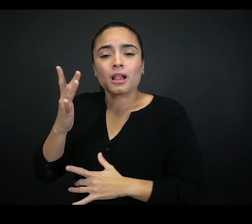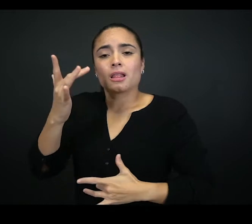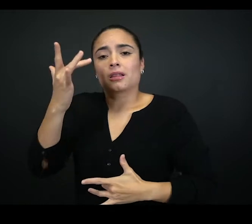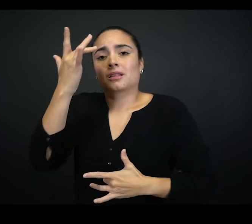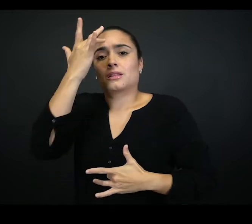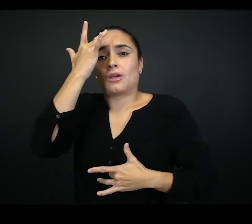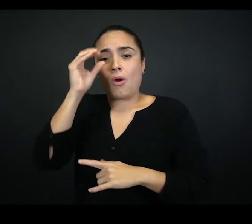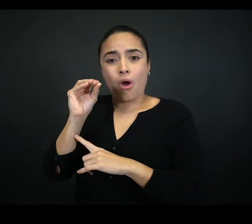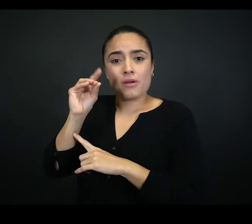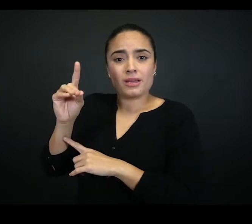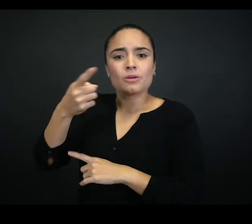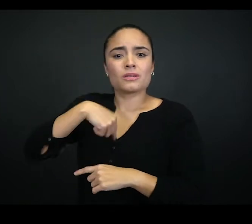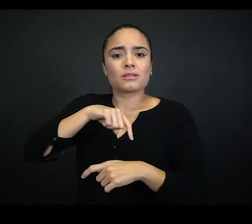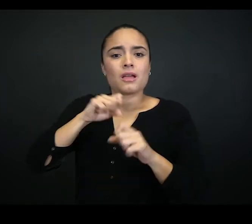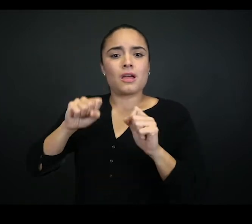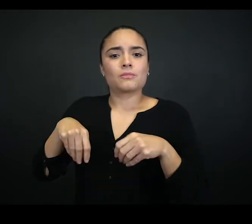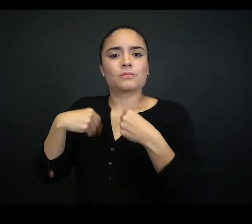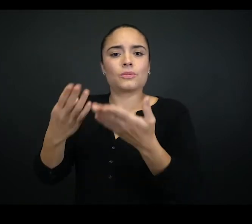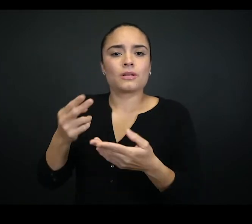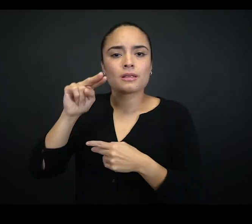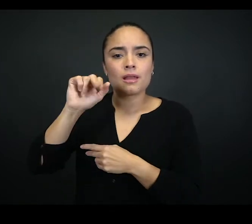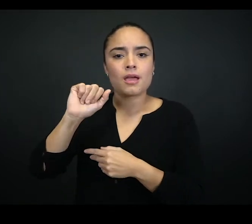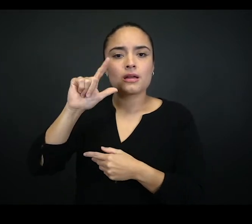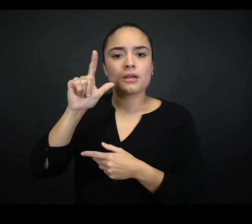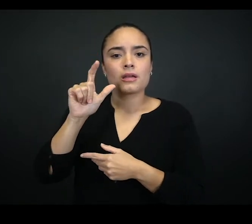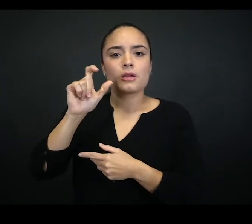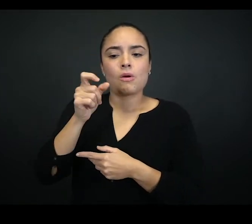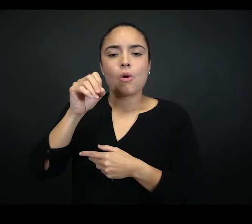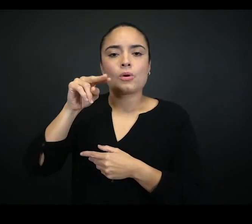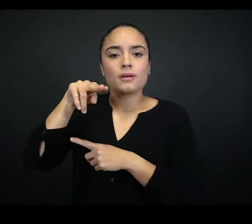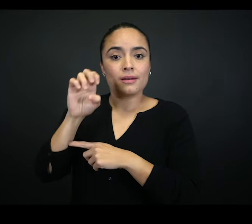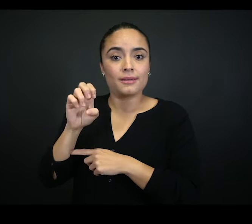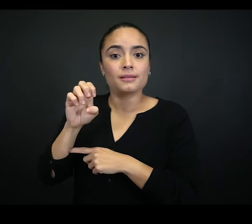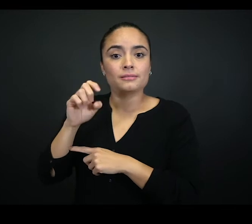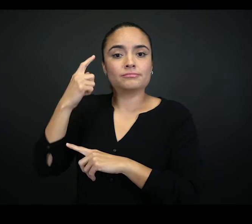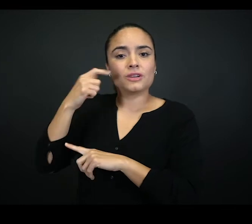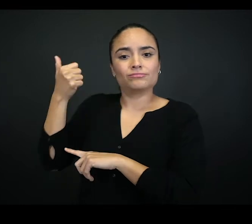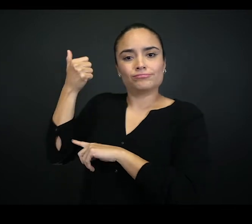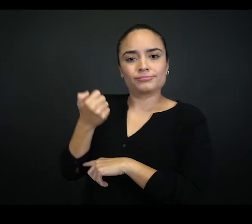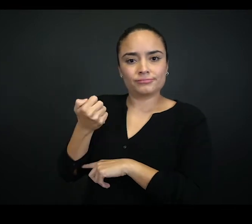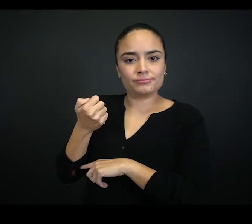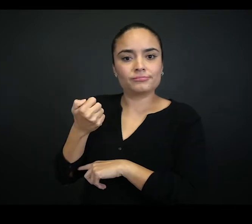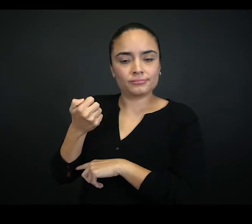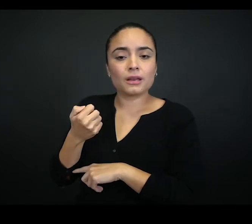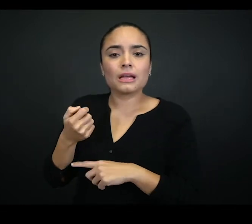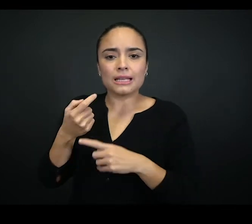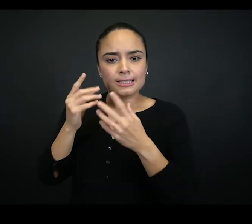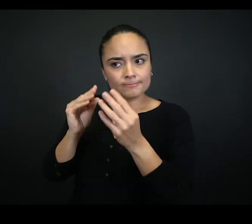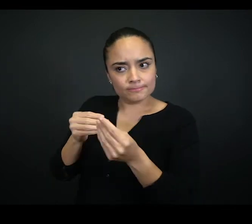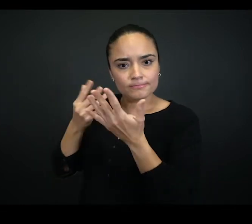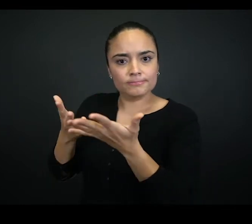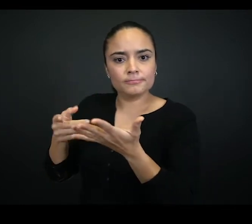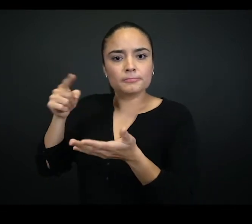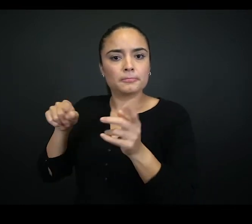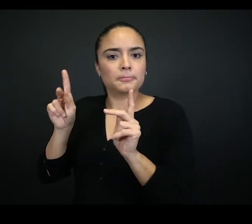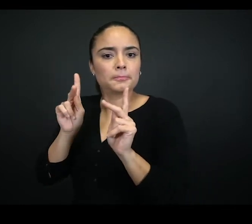to monitor, stimulate, oxygen, and then naloxone if they need to. We